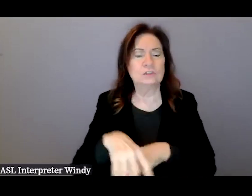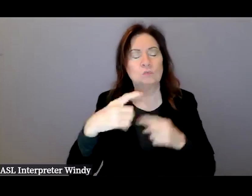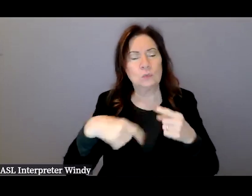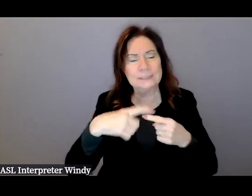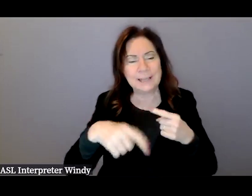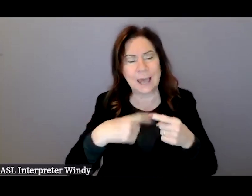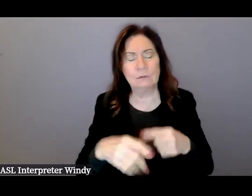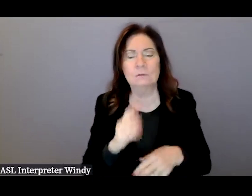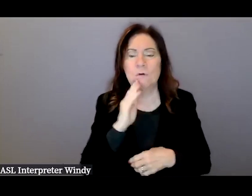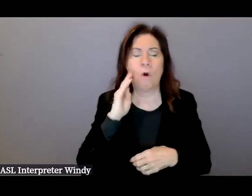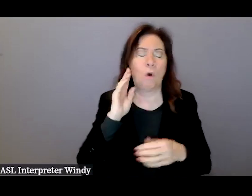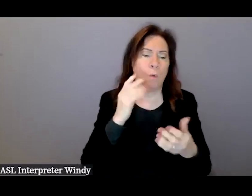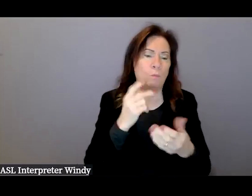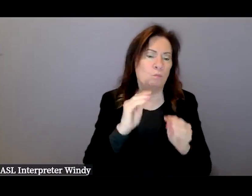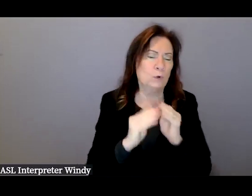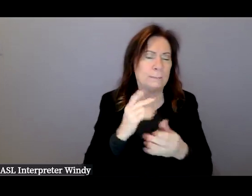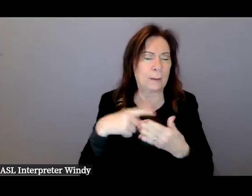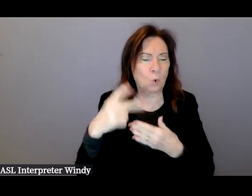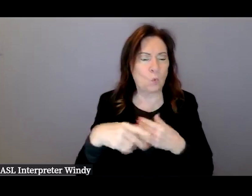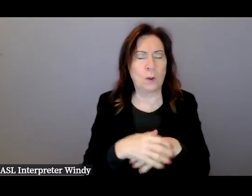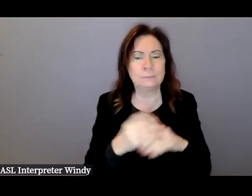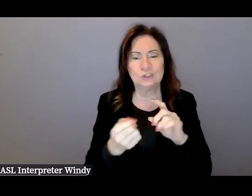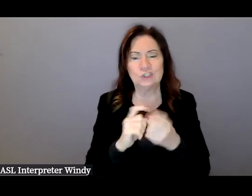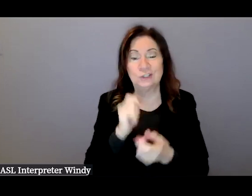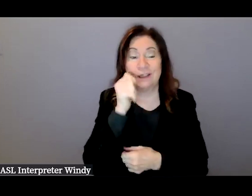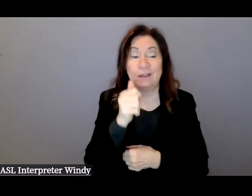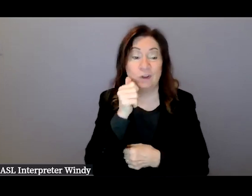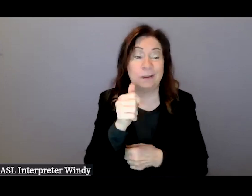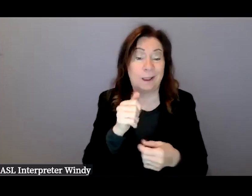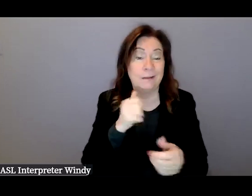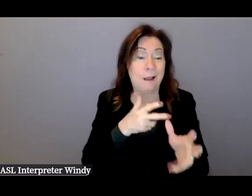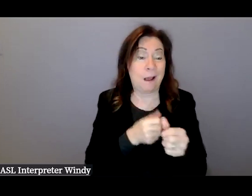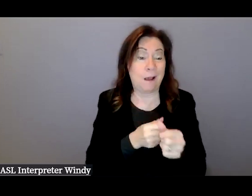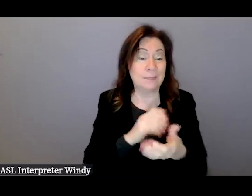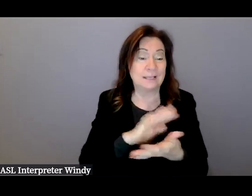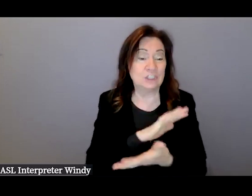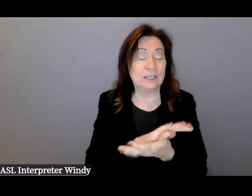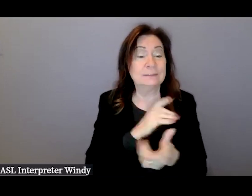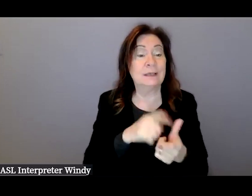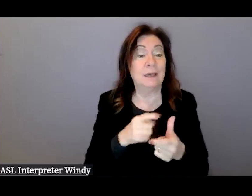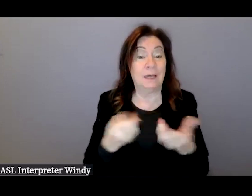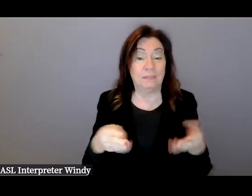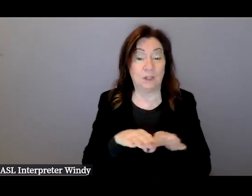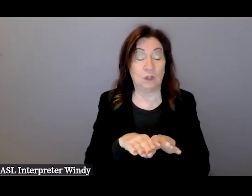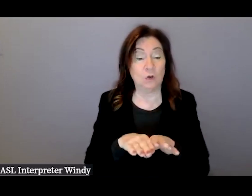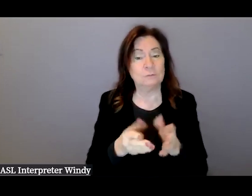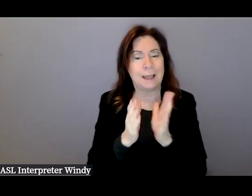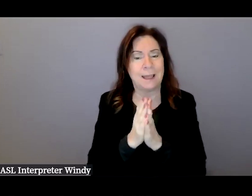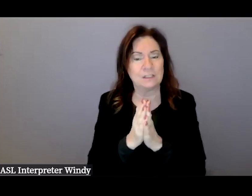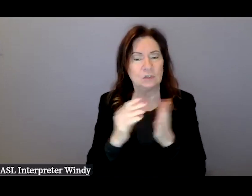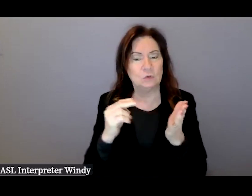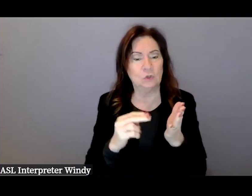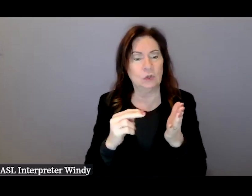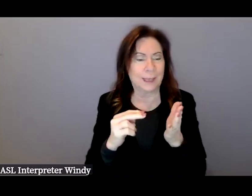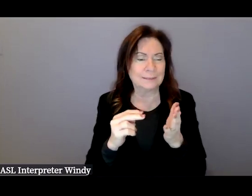repair programs, revisions to our daily update sheets, and close by inviting you to view or attend some